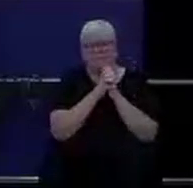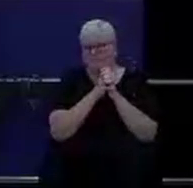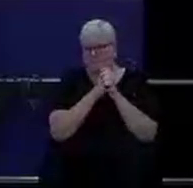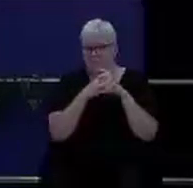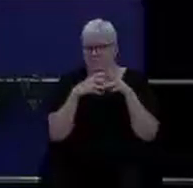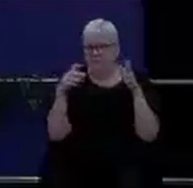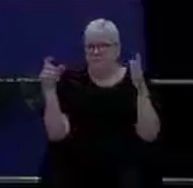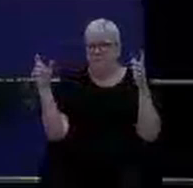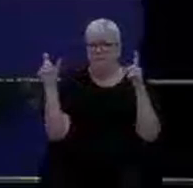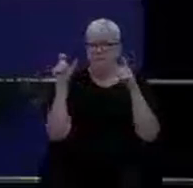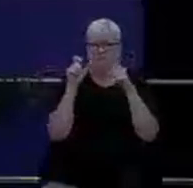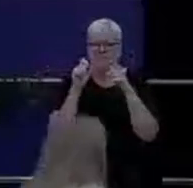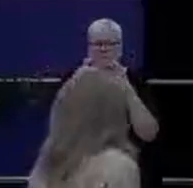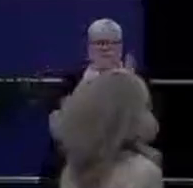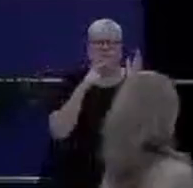And Zoe Conroy.